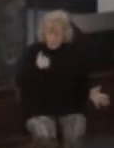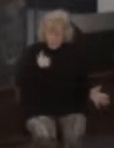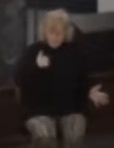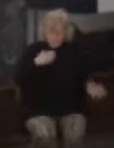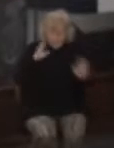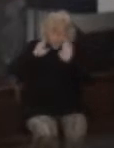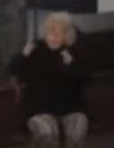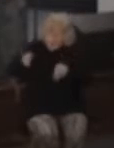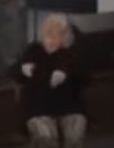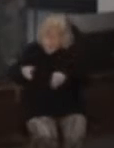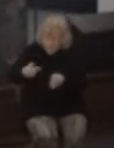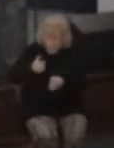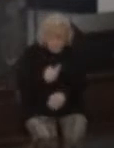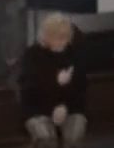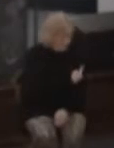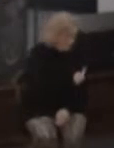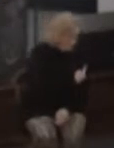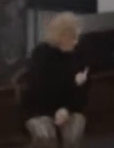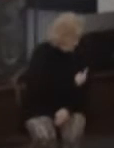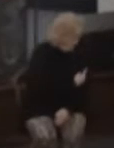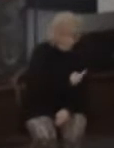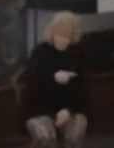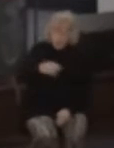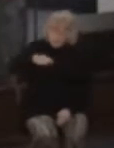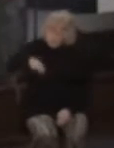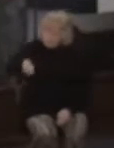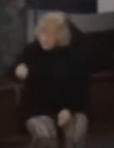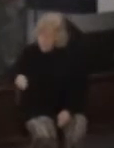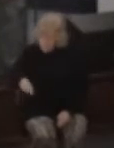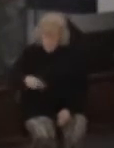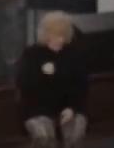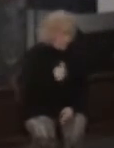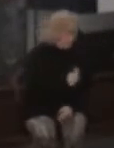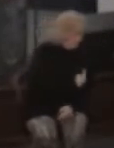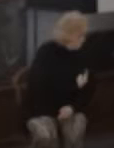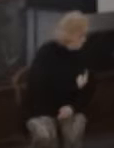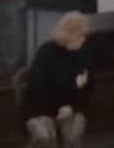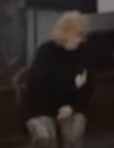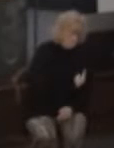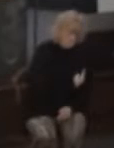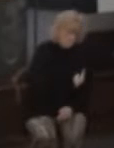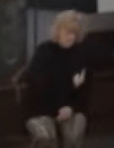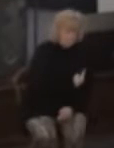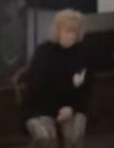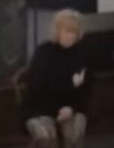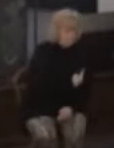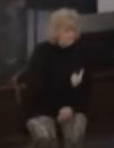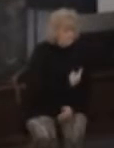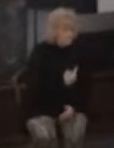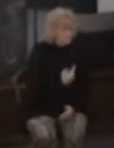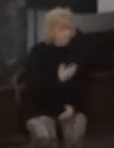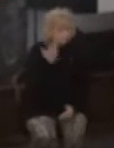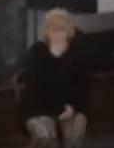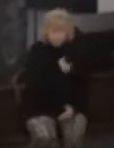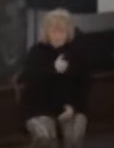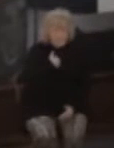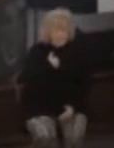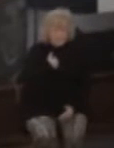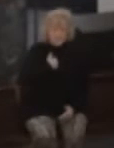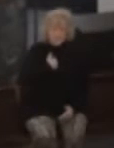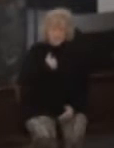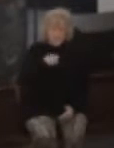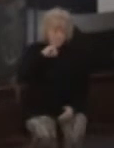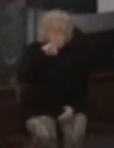or the fear that the other person's going to get the credit or the honor. It's the fear of being dismissed, discounted, overlooked. And